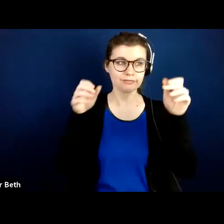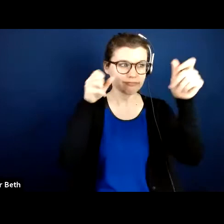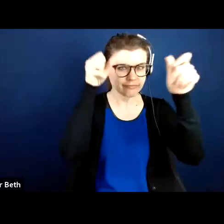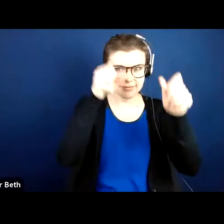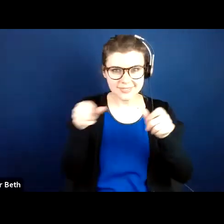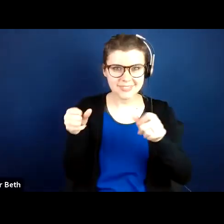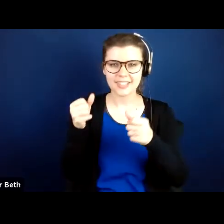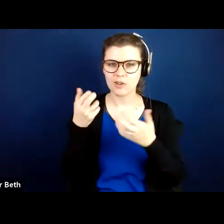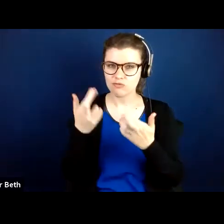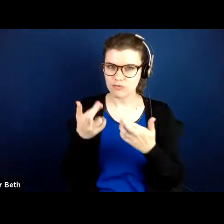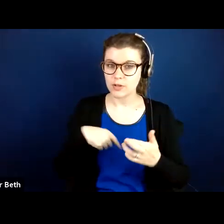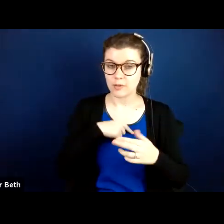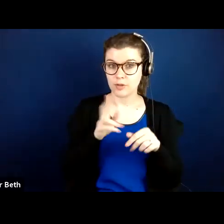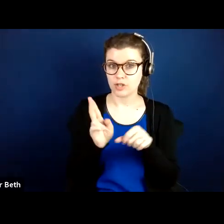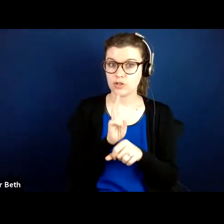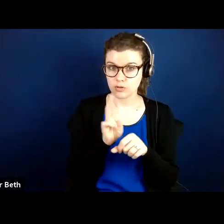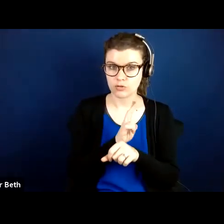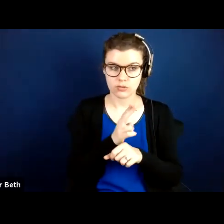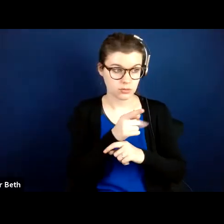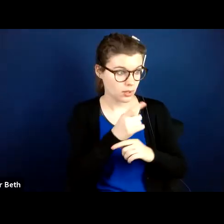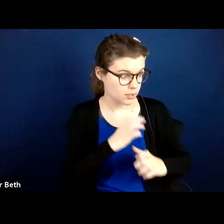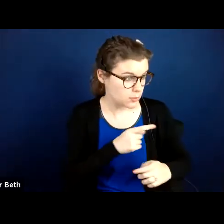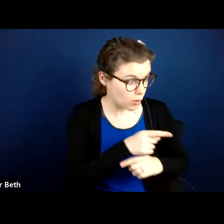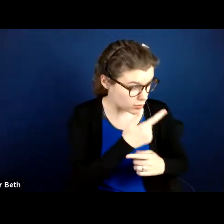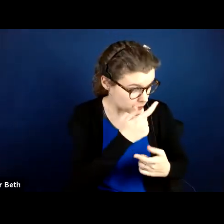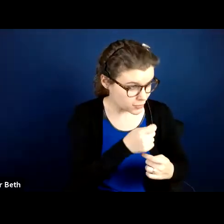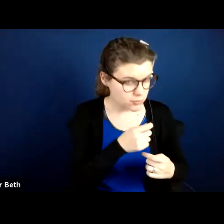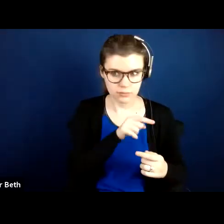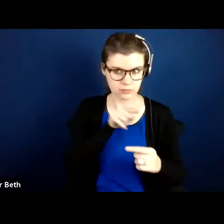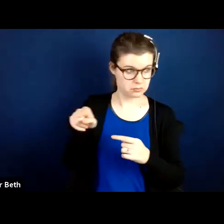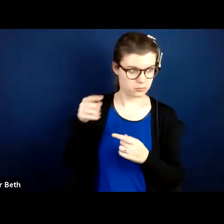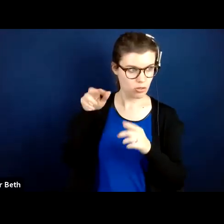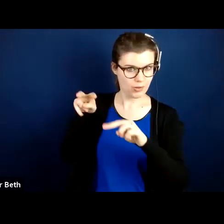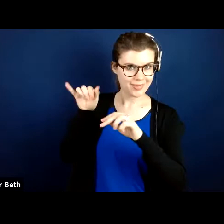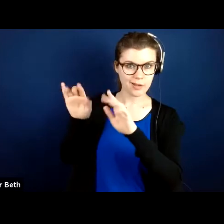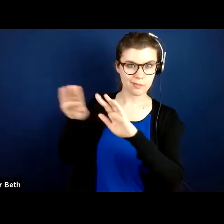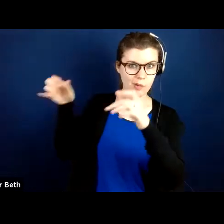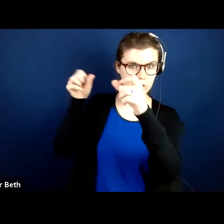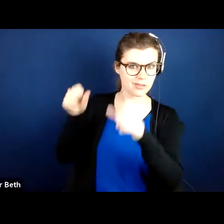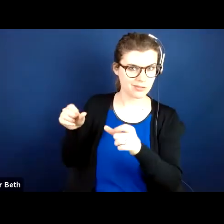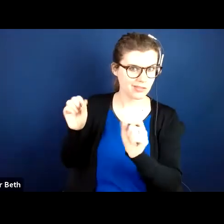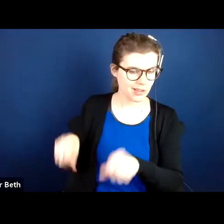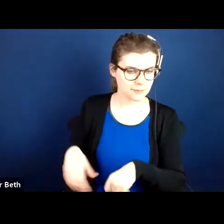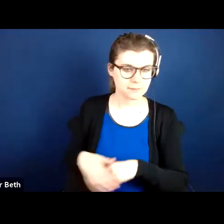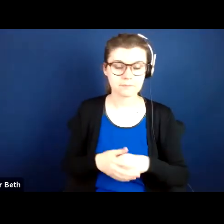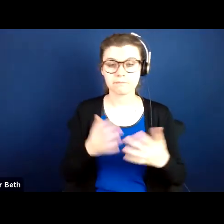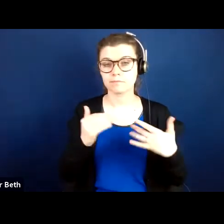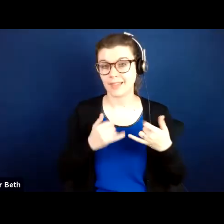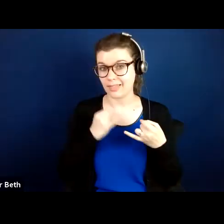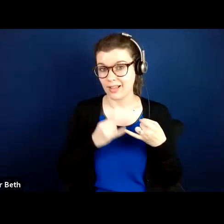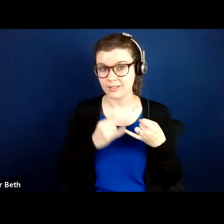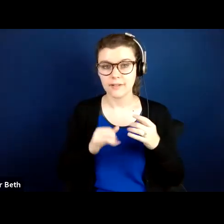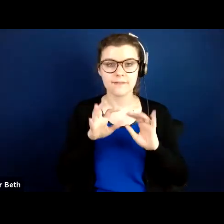resource that we direct consumers out to. And then family and friends. And by this,